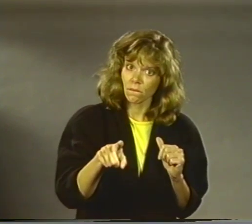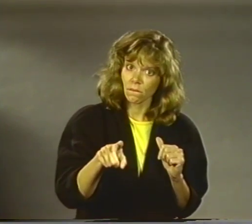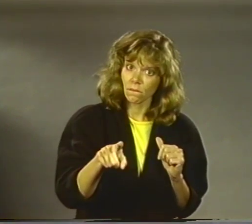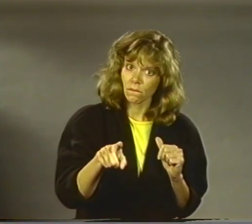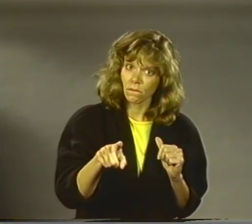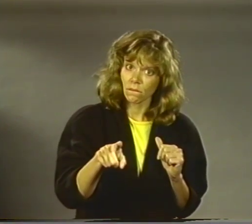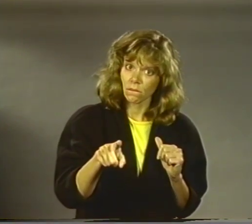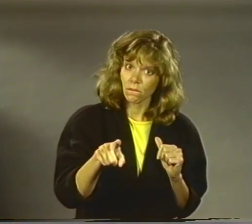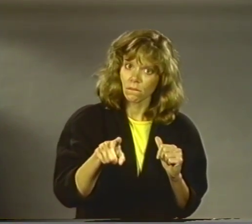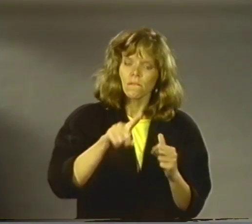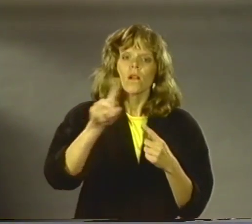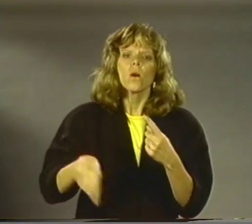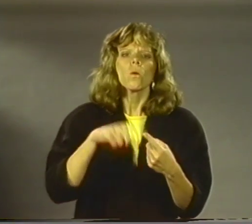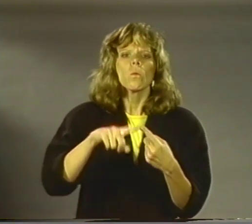When are you going home?